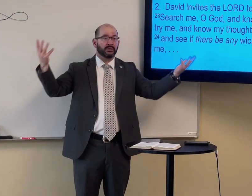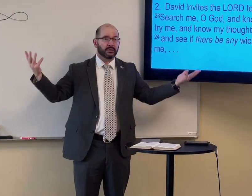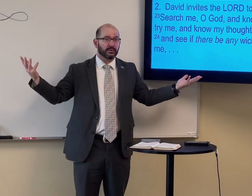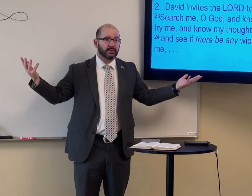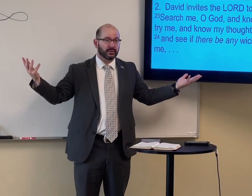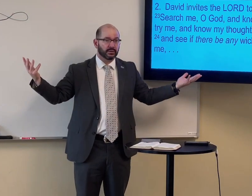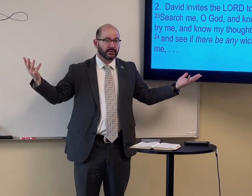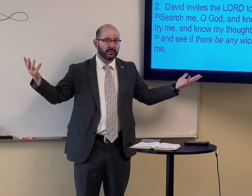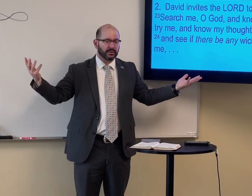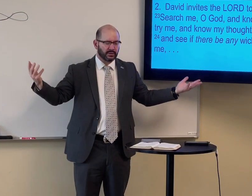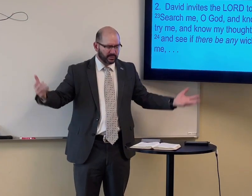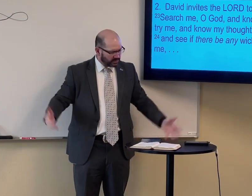heart.